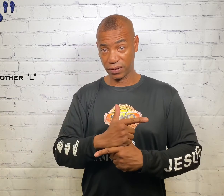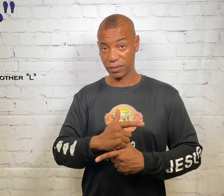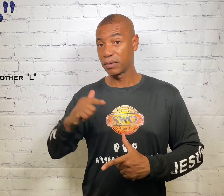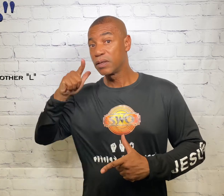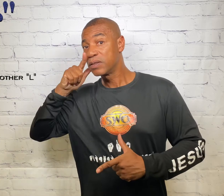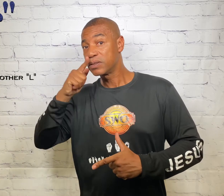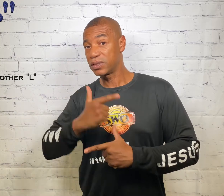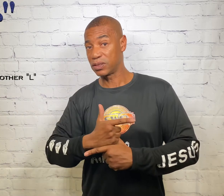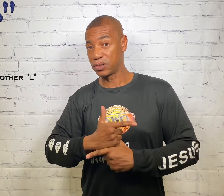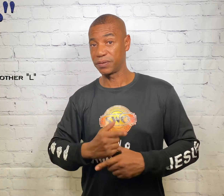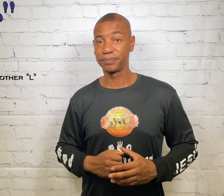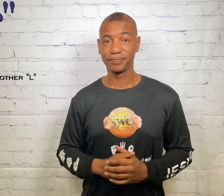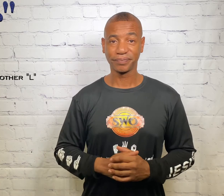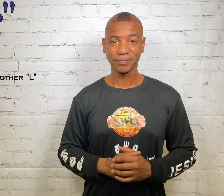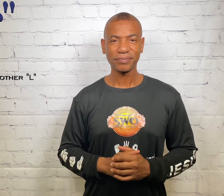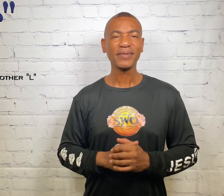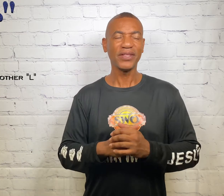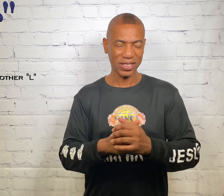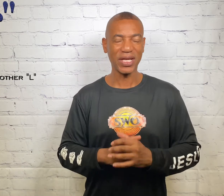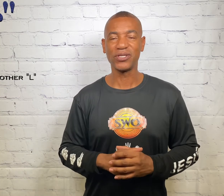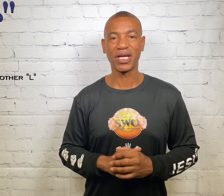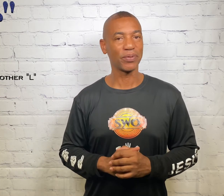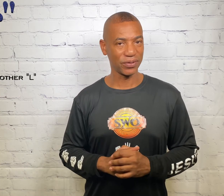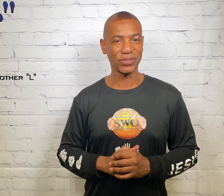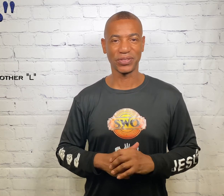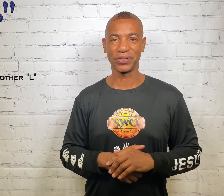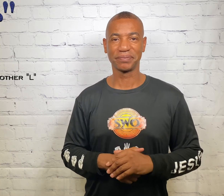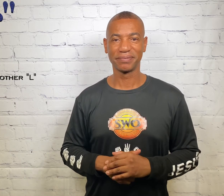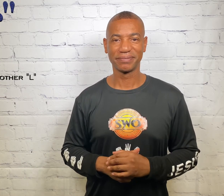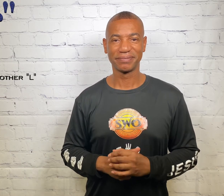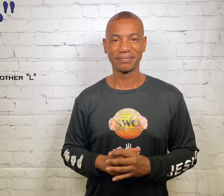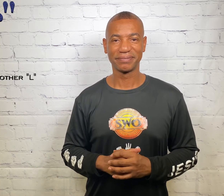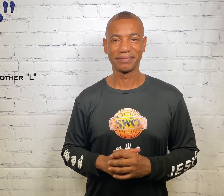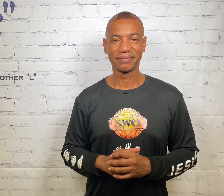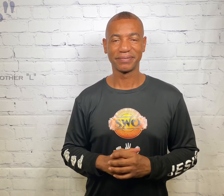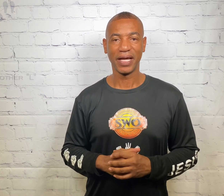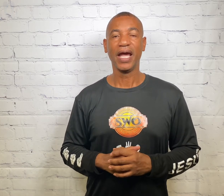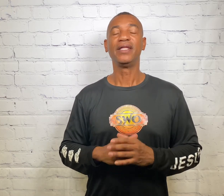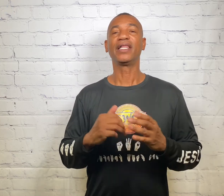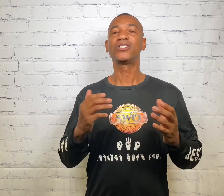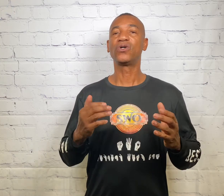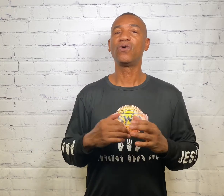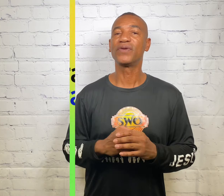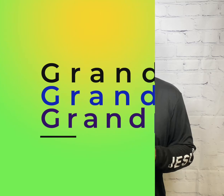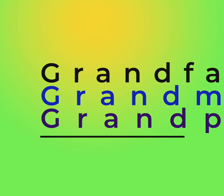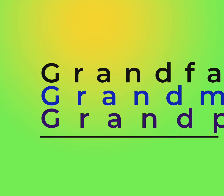Brother, sister. That is how you sign brother and sister. Now let's go over the signs